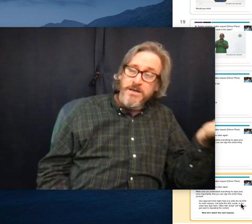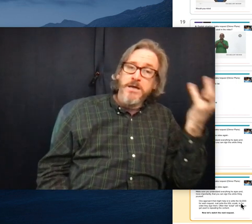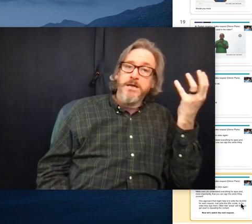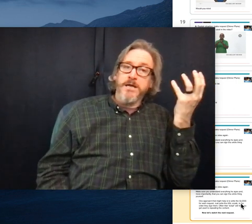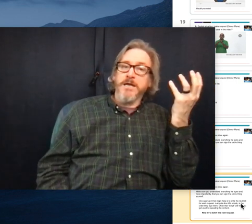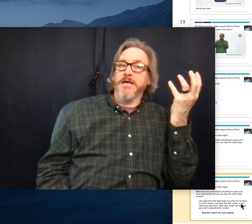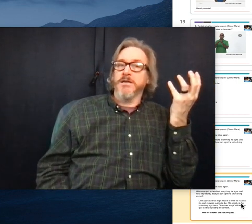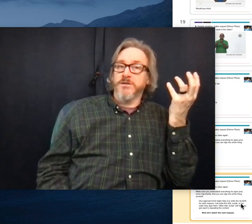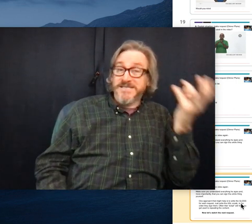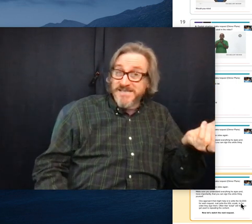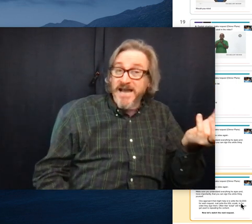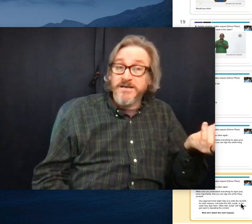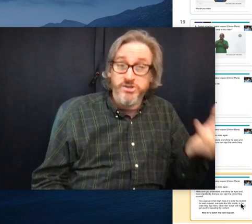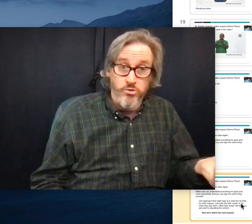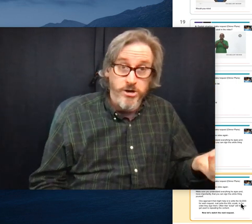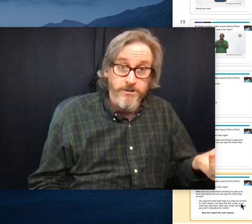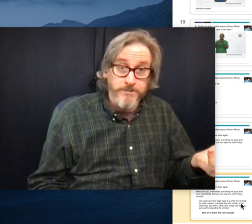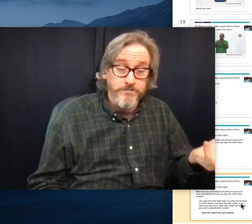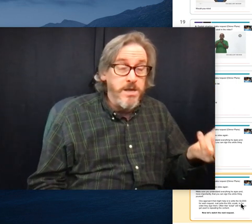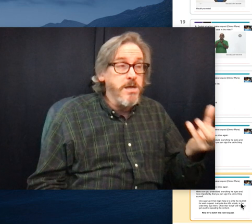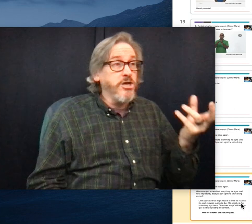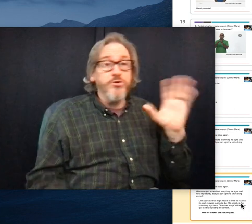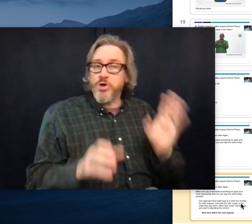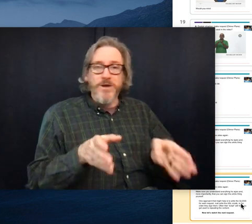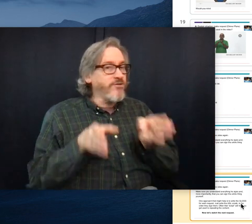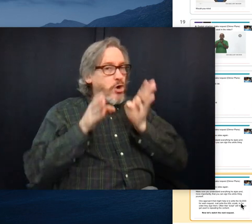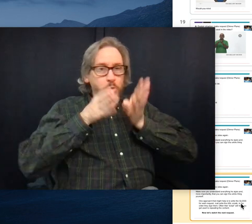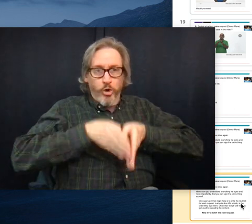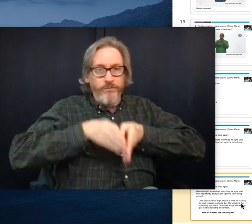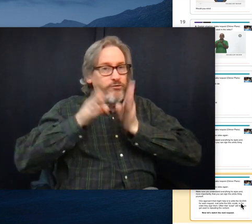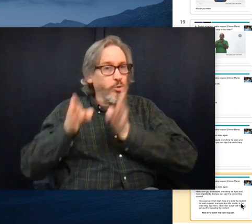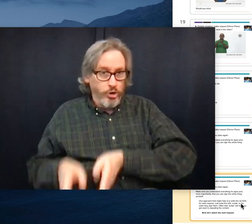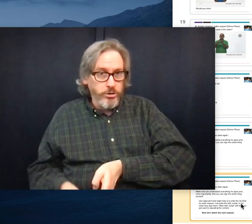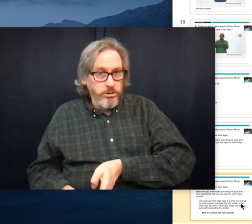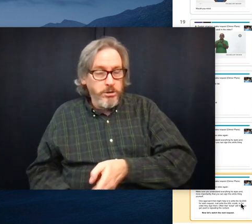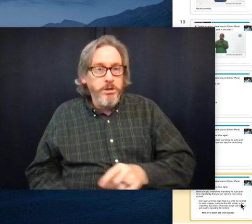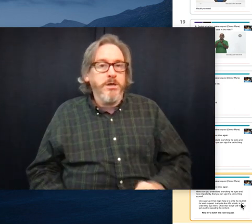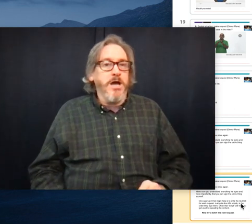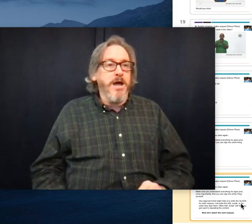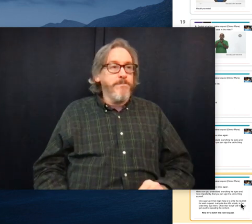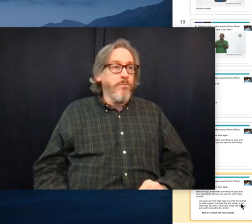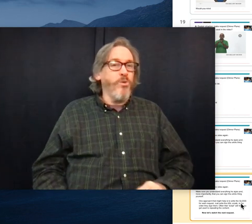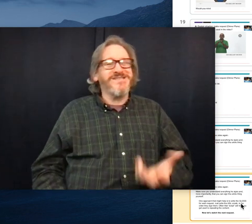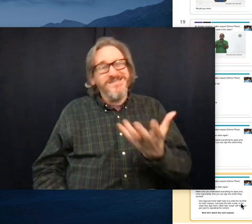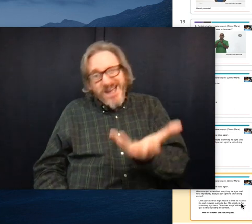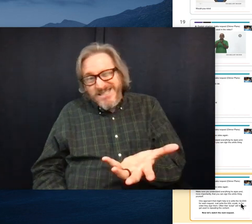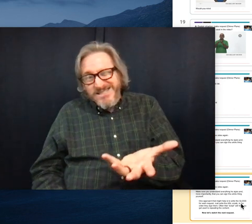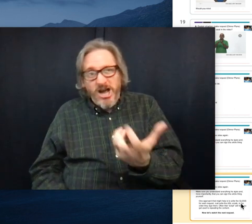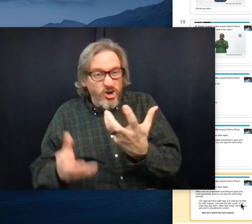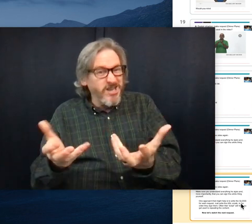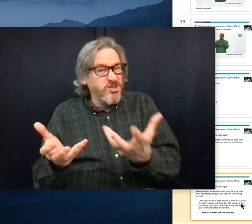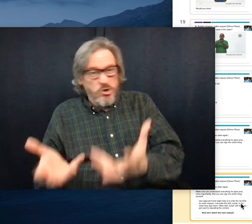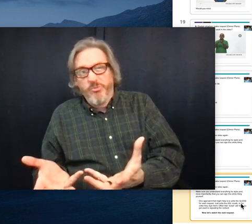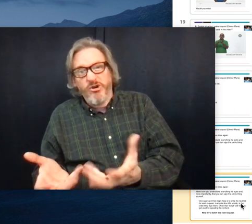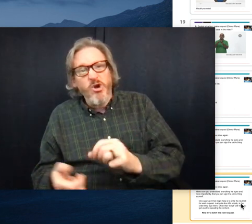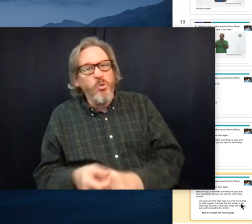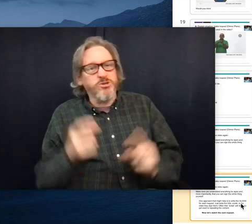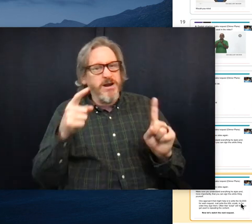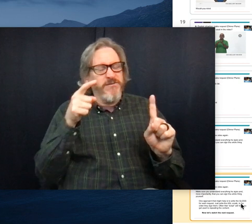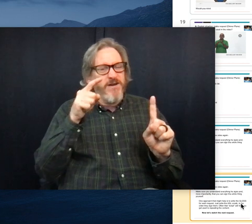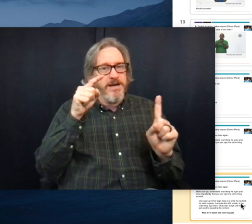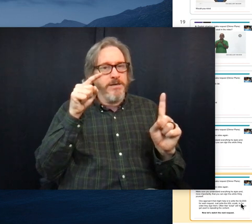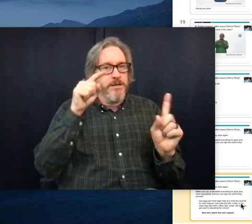intent in the signed story. You don't have to go word for word. What's nice, a good interpreter